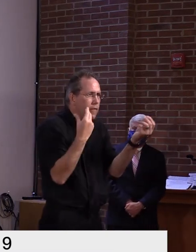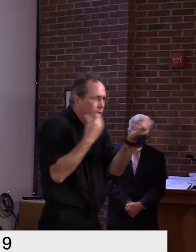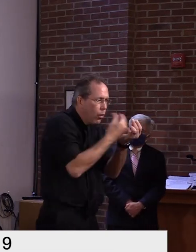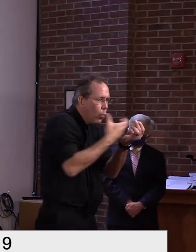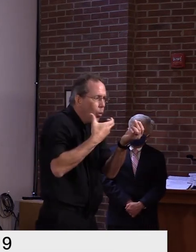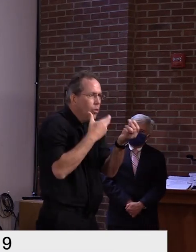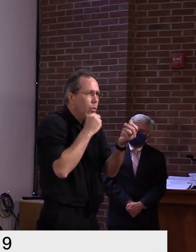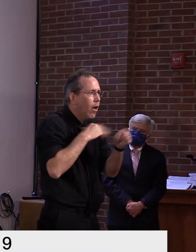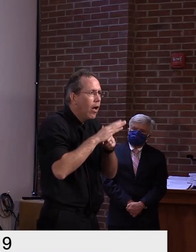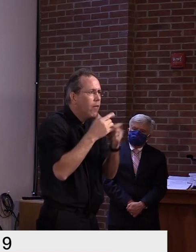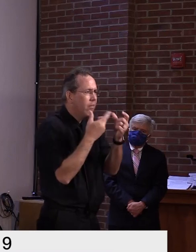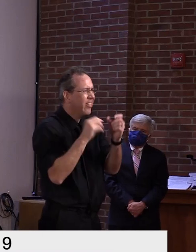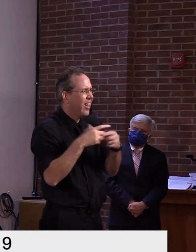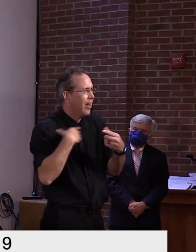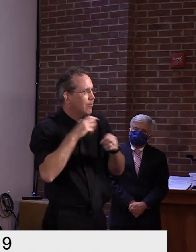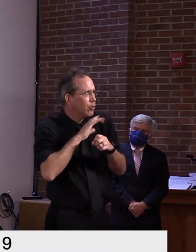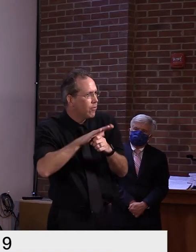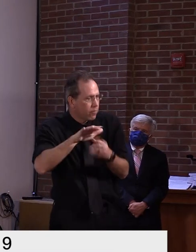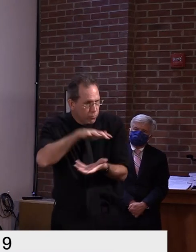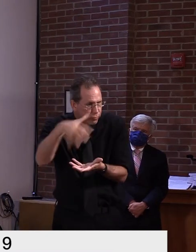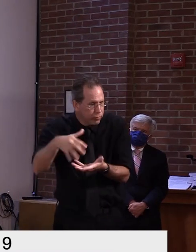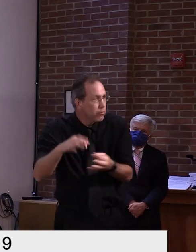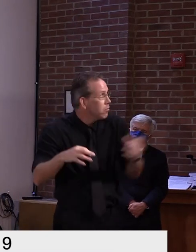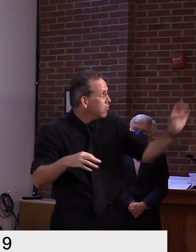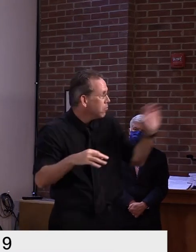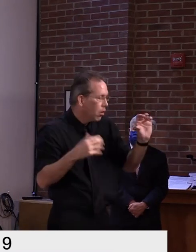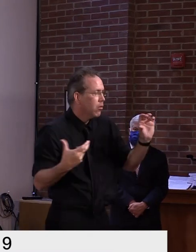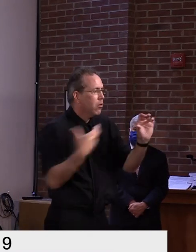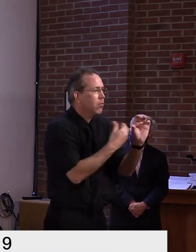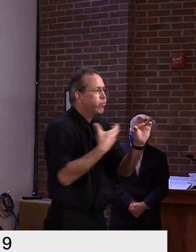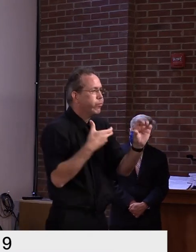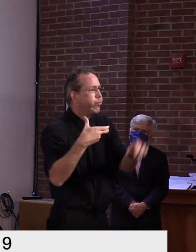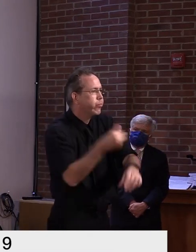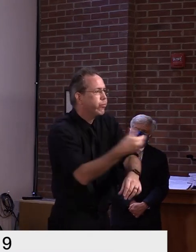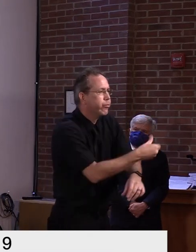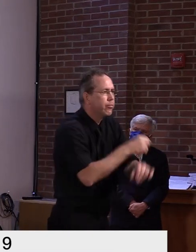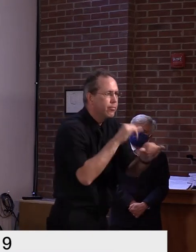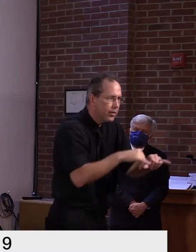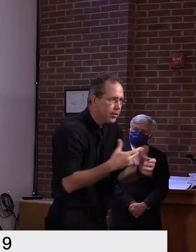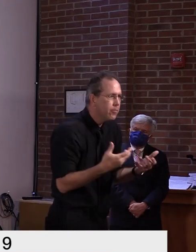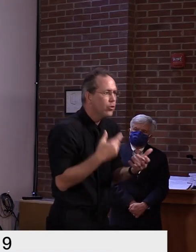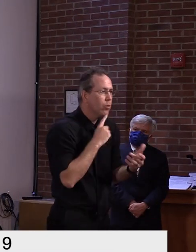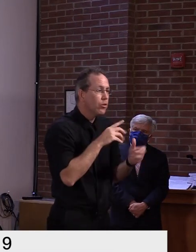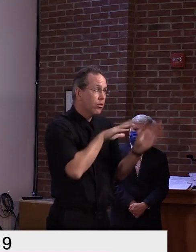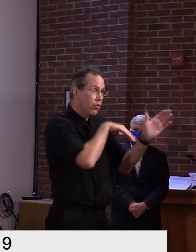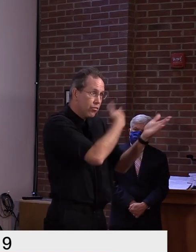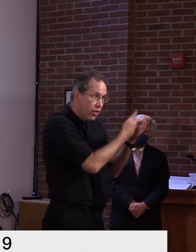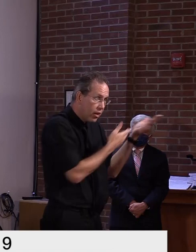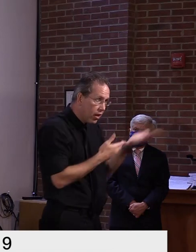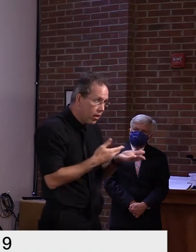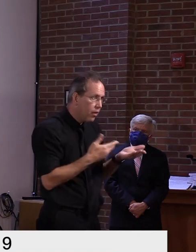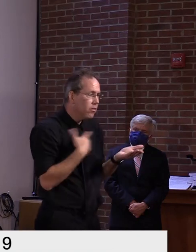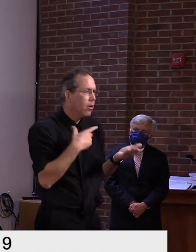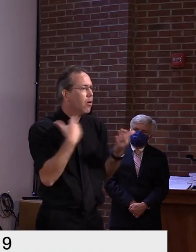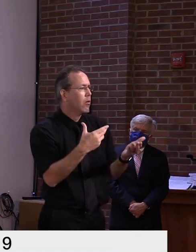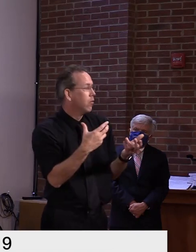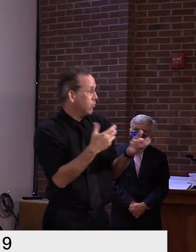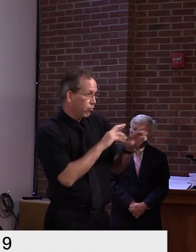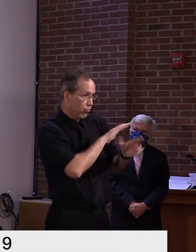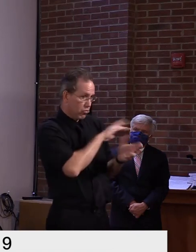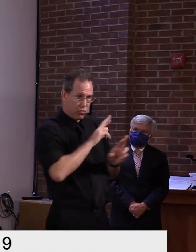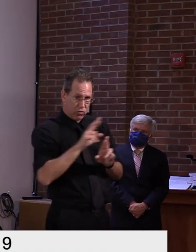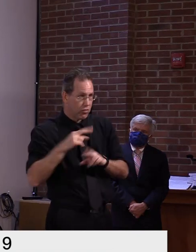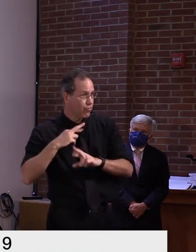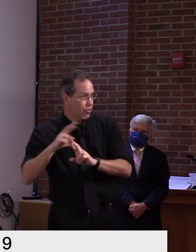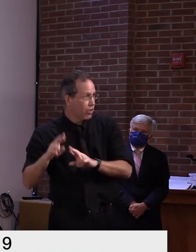stay tuned, we'll have a lot more to report because this vaccine team is meeting on a weekly basis several times a week